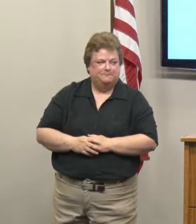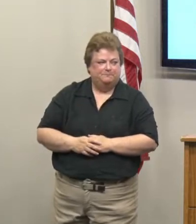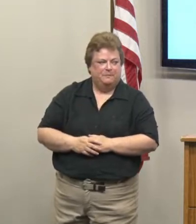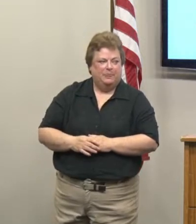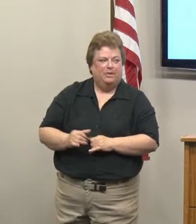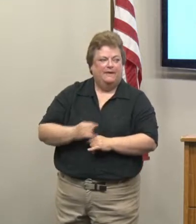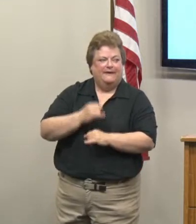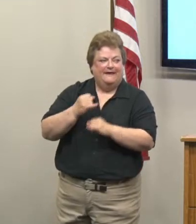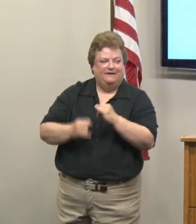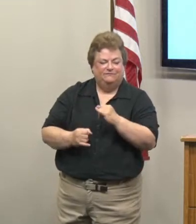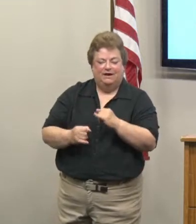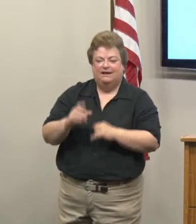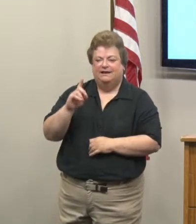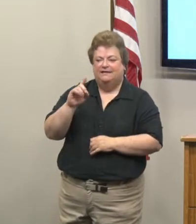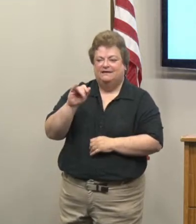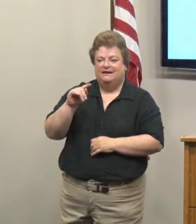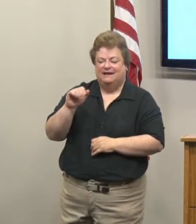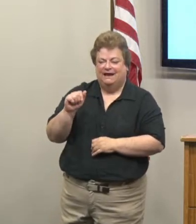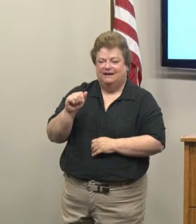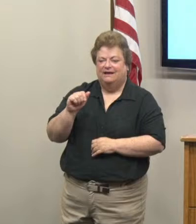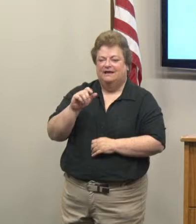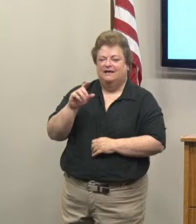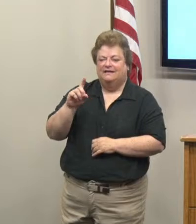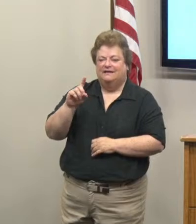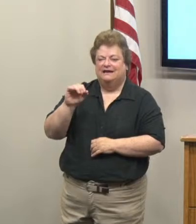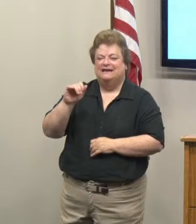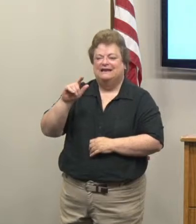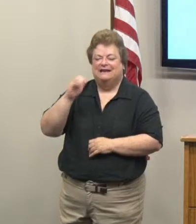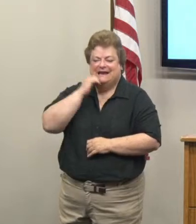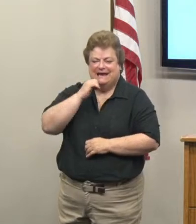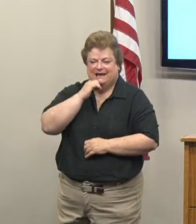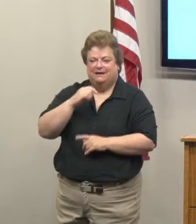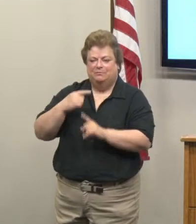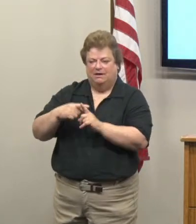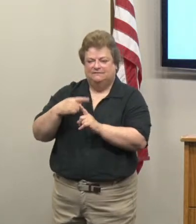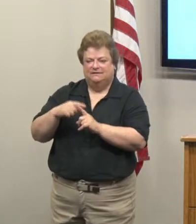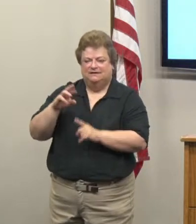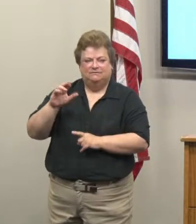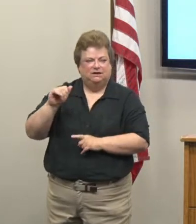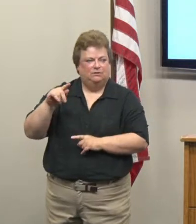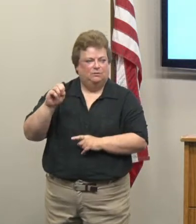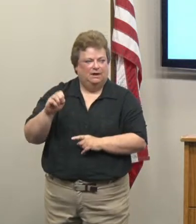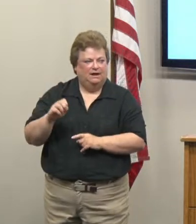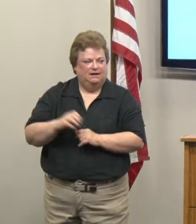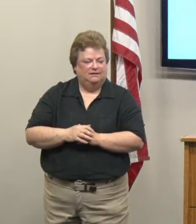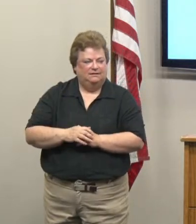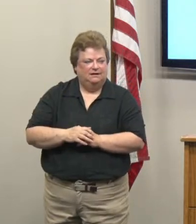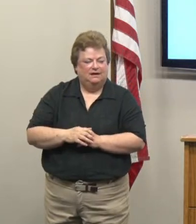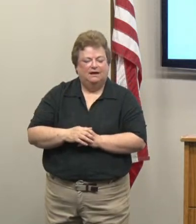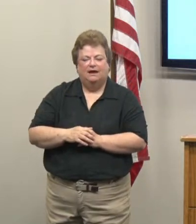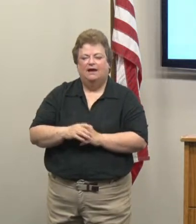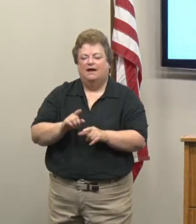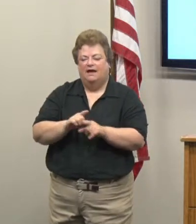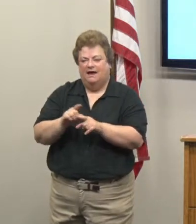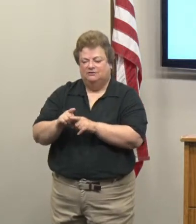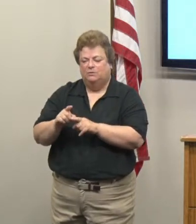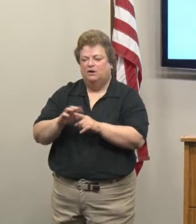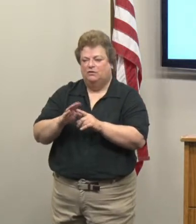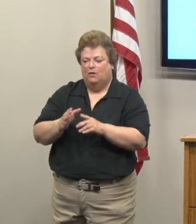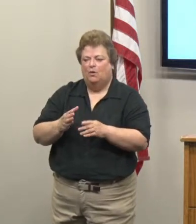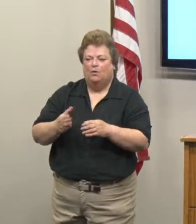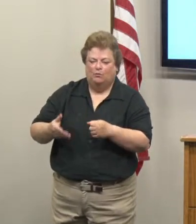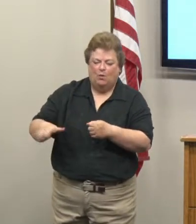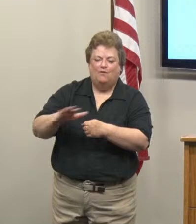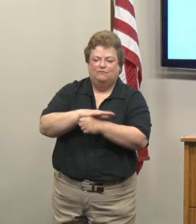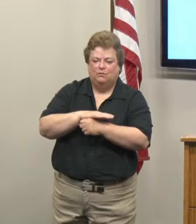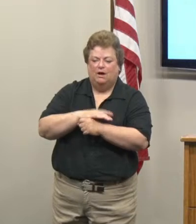And finally, the data, the daily positivity rate, as well as the overall cumulative or